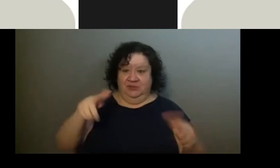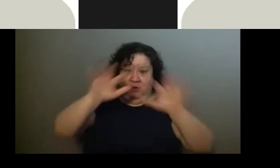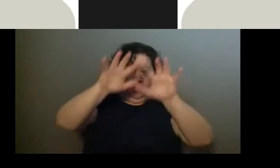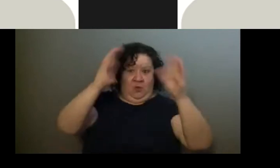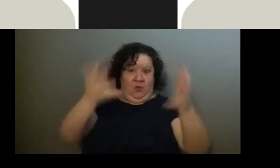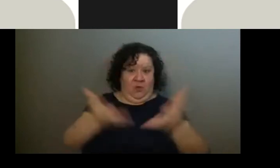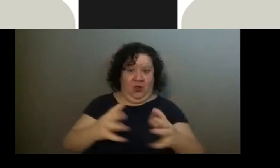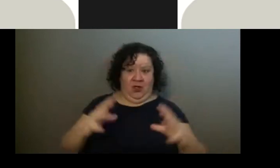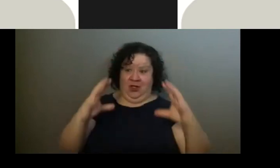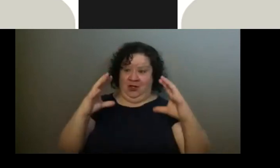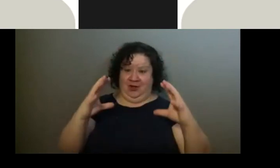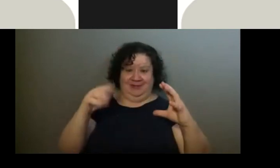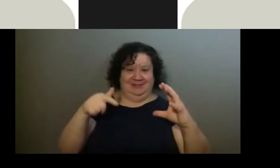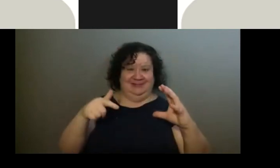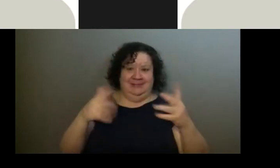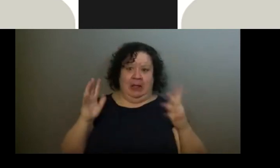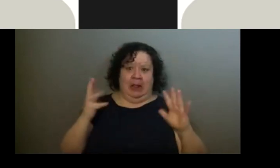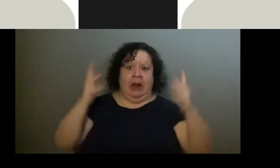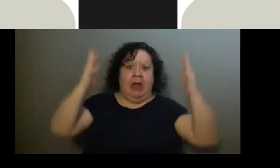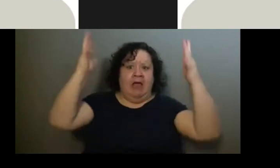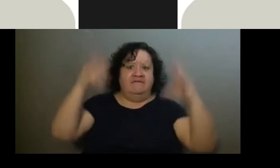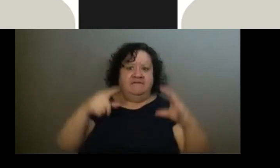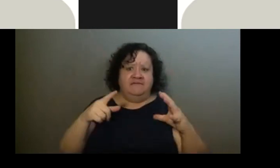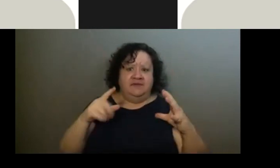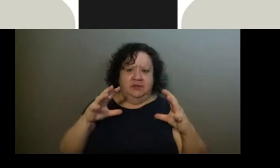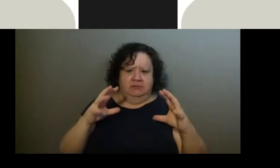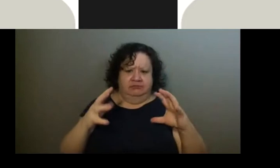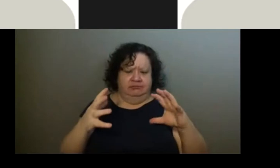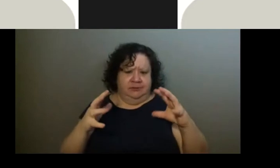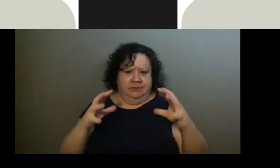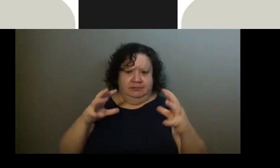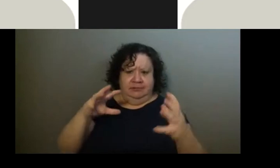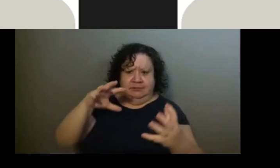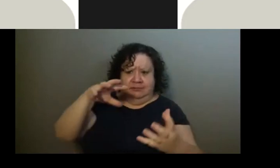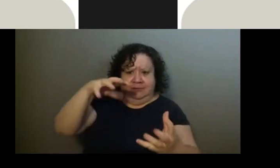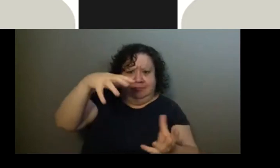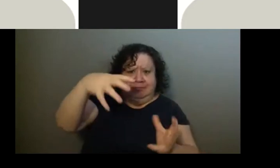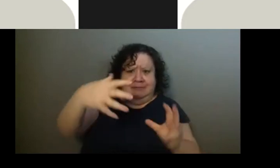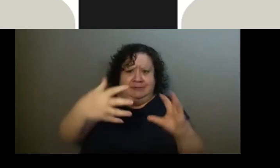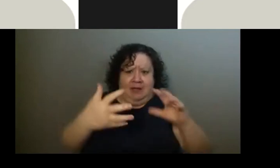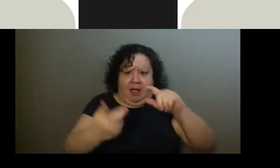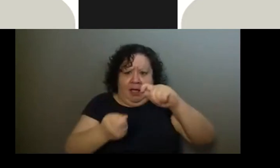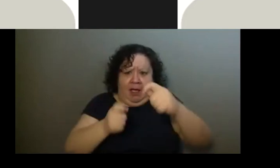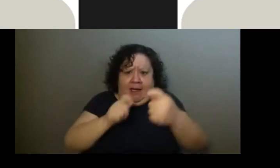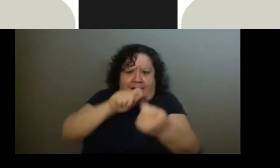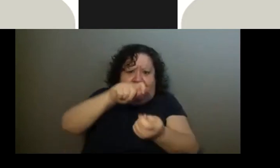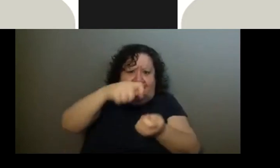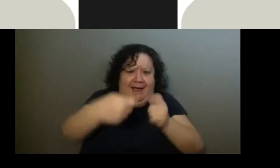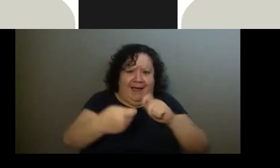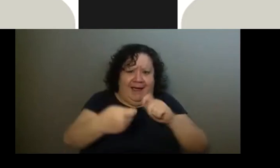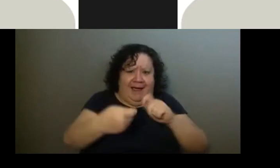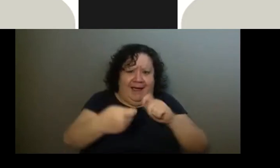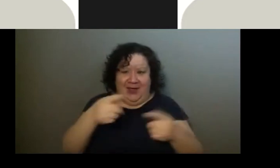and every moment. And the societies are also living every day and evolving every moment.